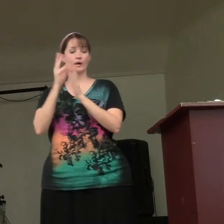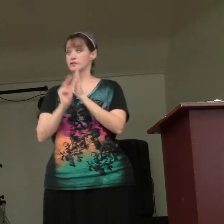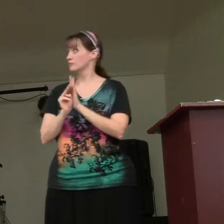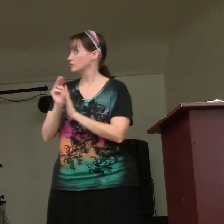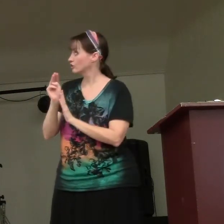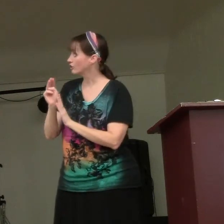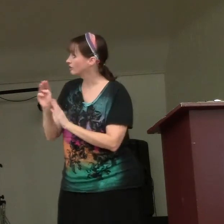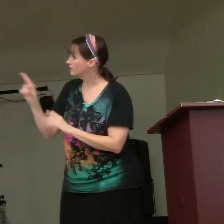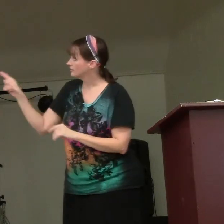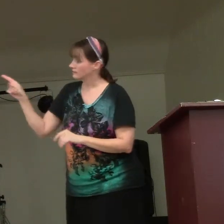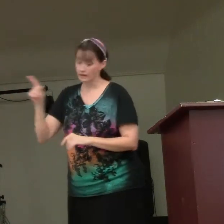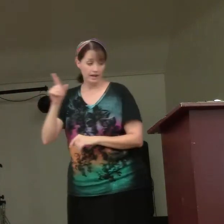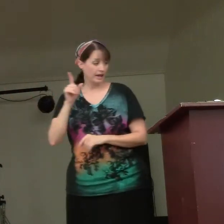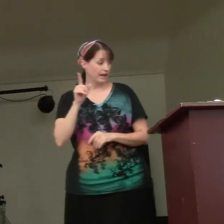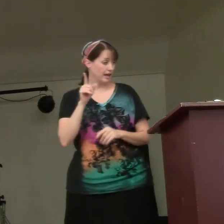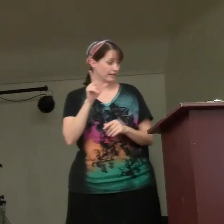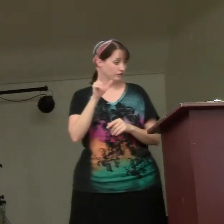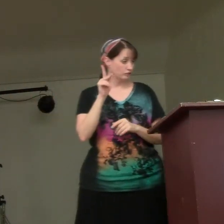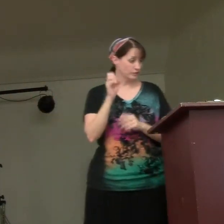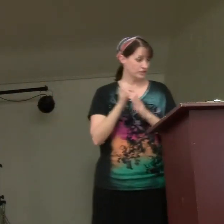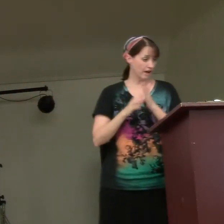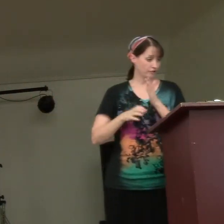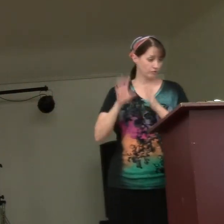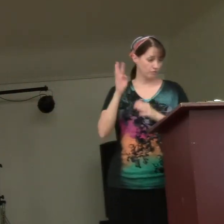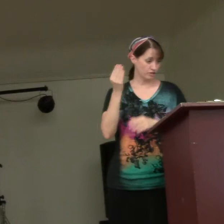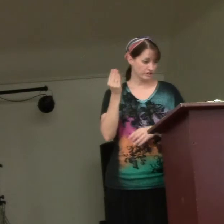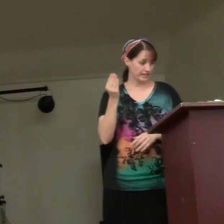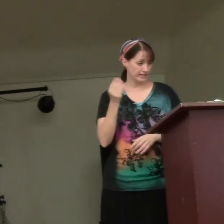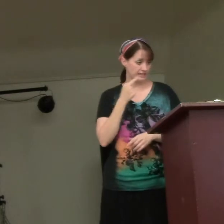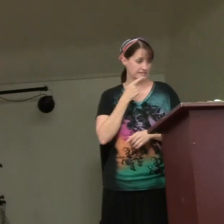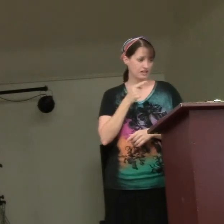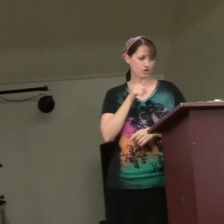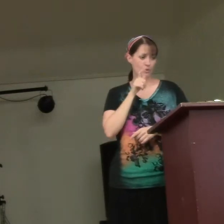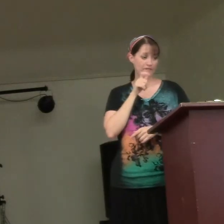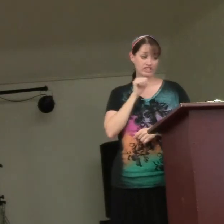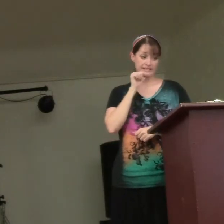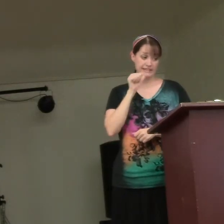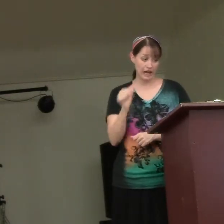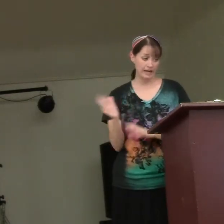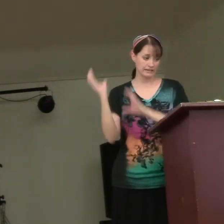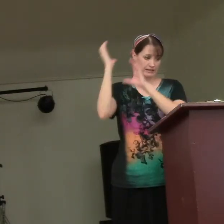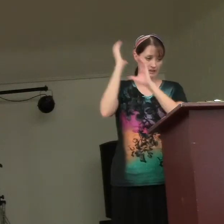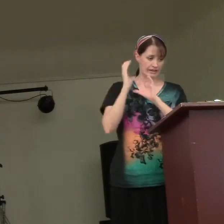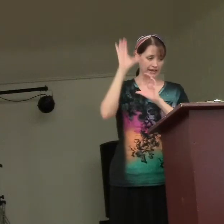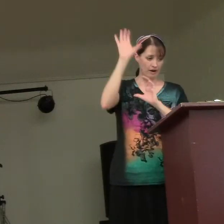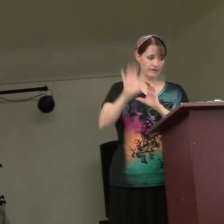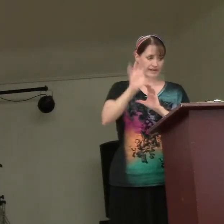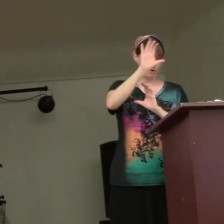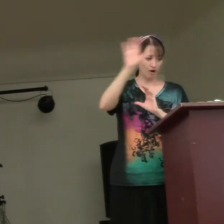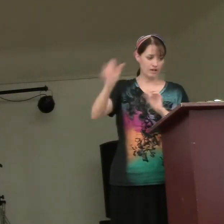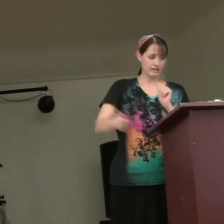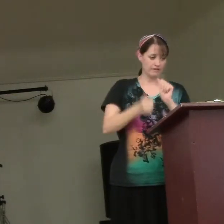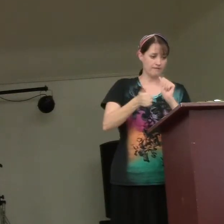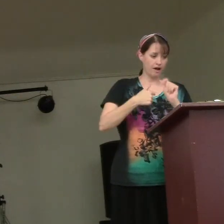to mature. And in Luke chapter 14, He says, "Whoever does not carry the cross and follow